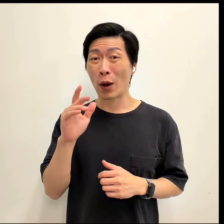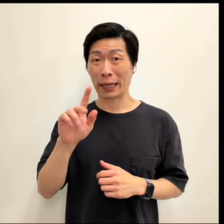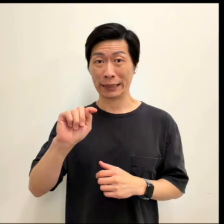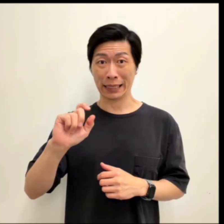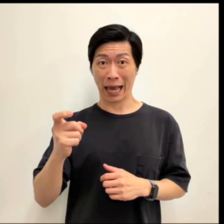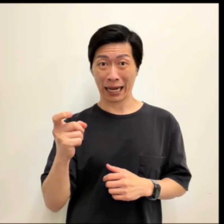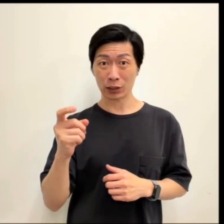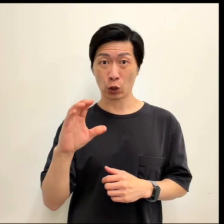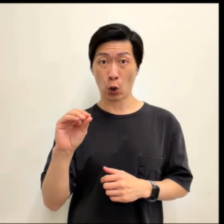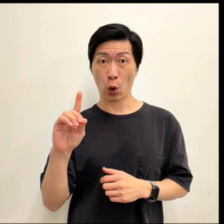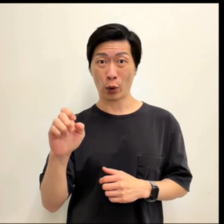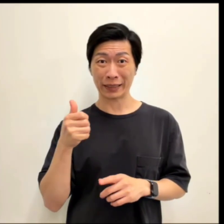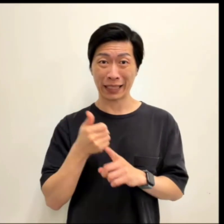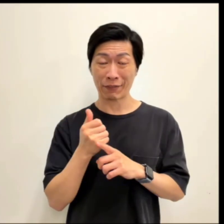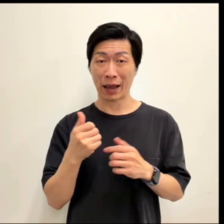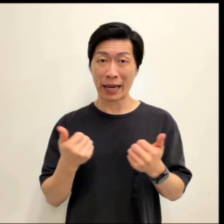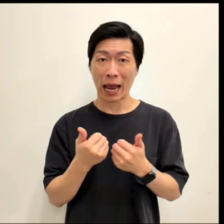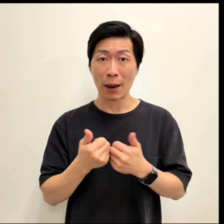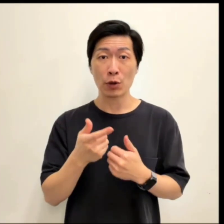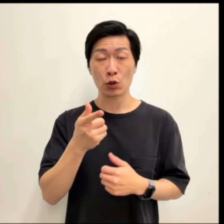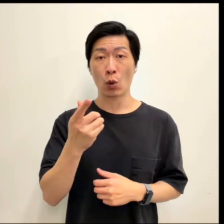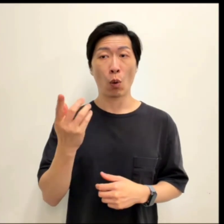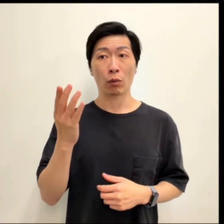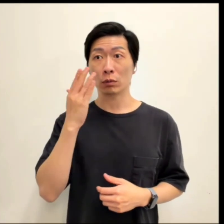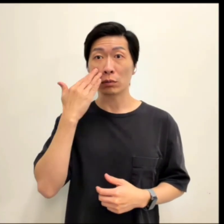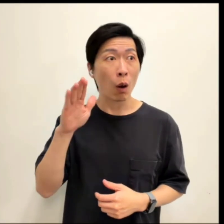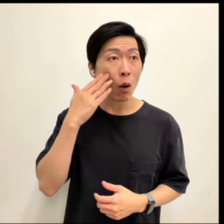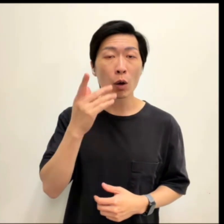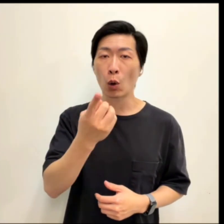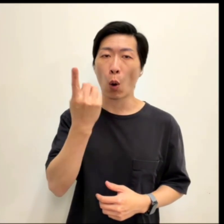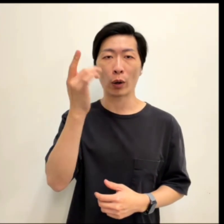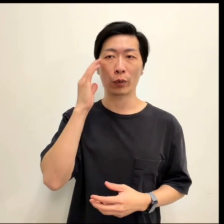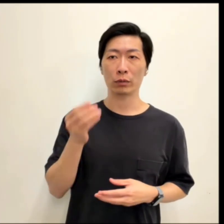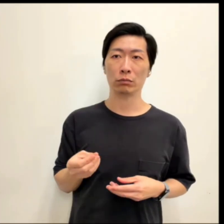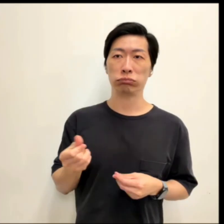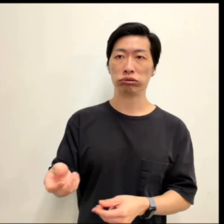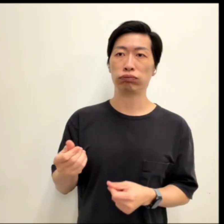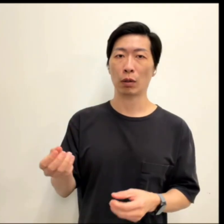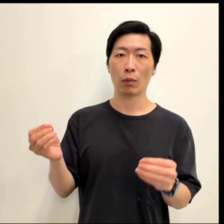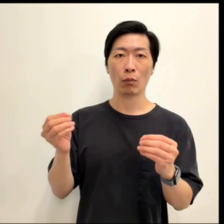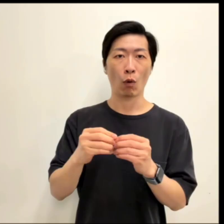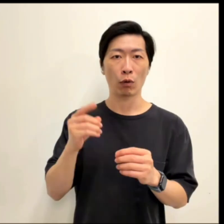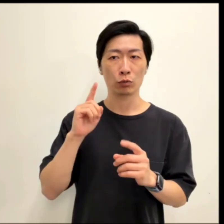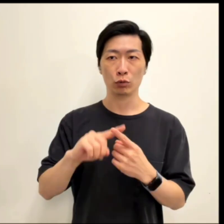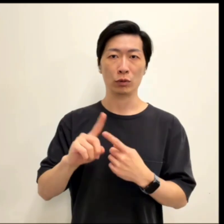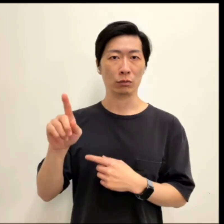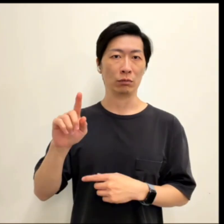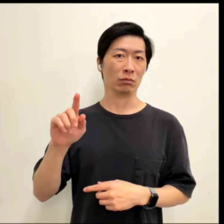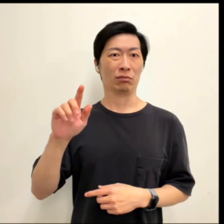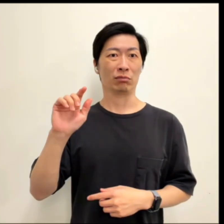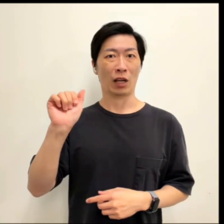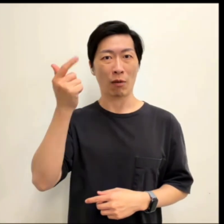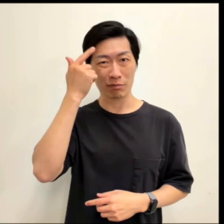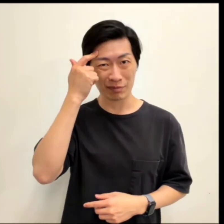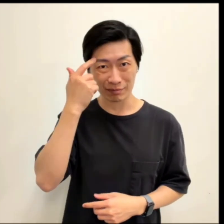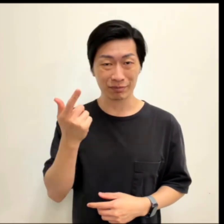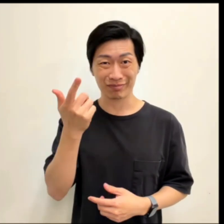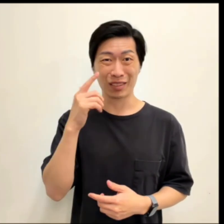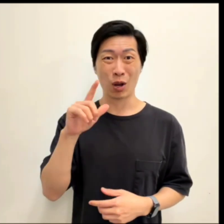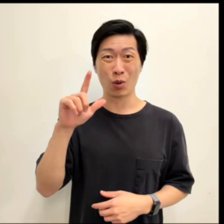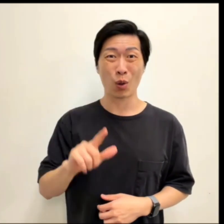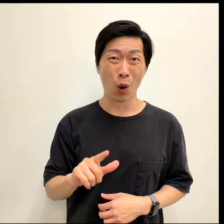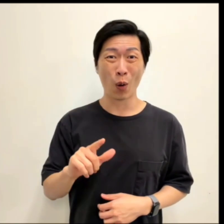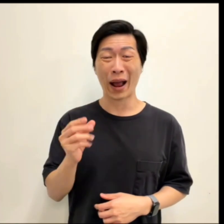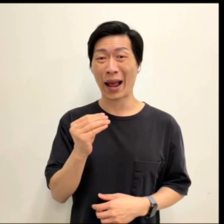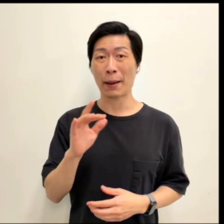the tax code is a game, you will get left behind and you will always end up tipping Uncle Sam. But most importantly, it's those that are in the